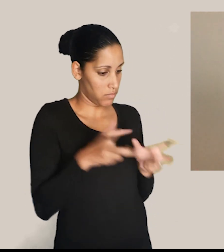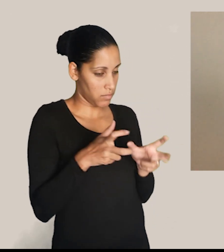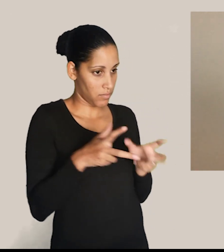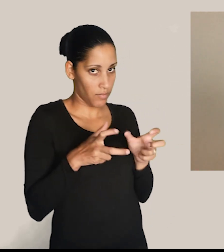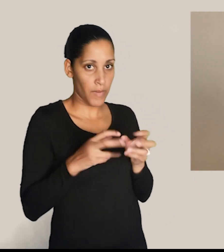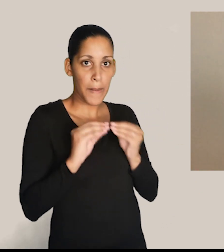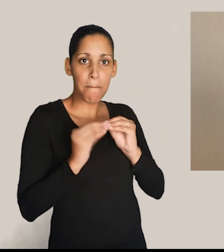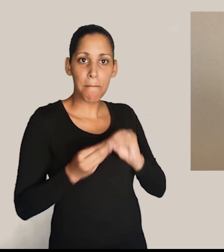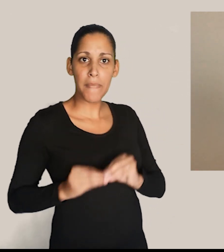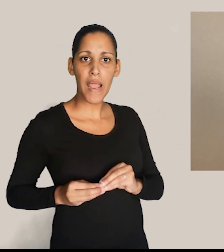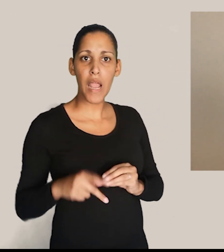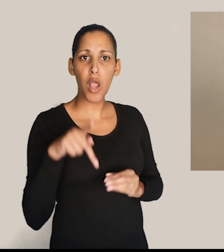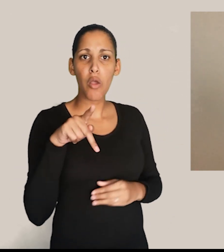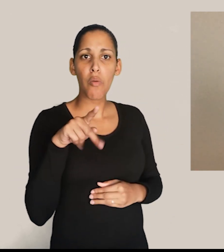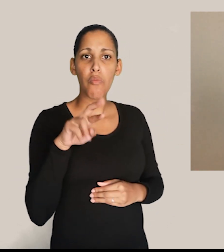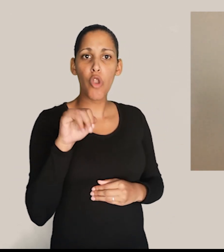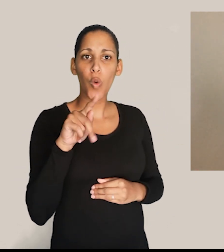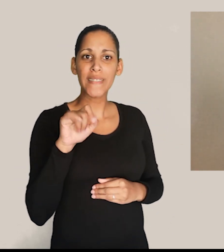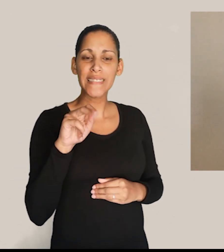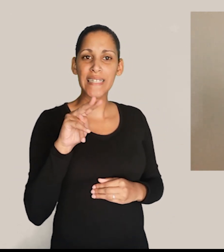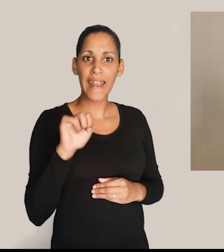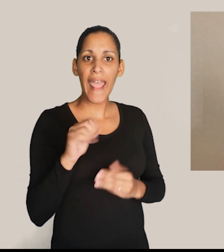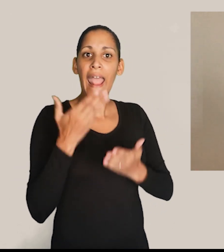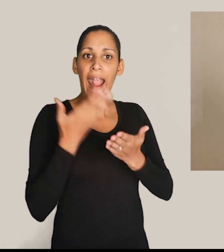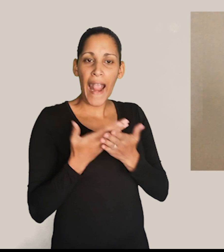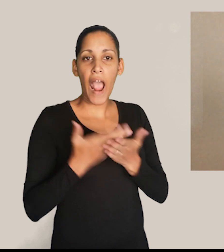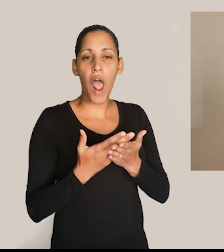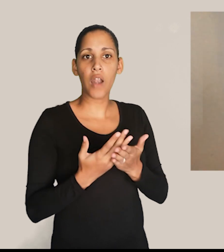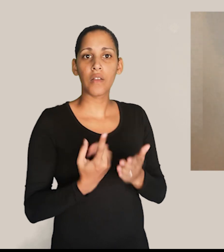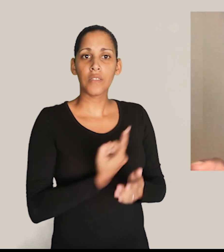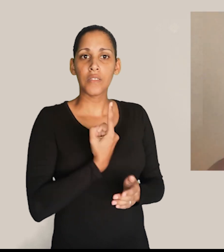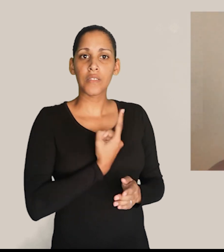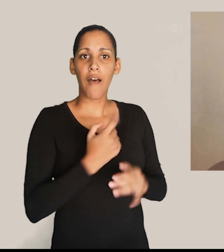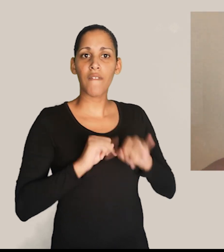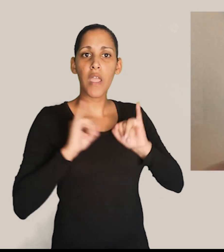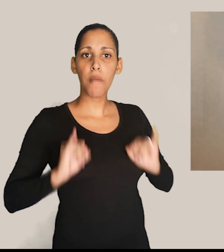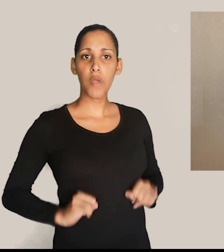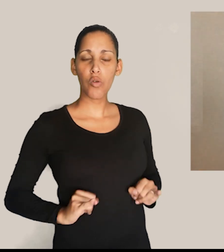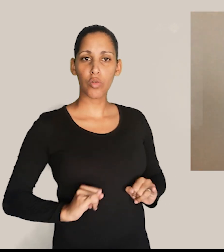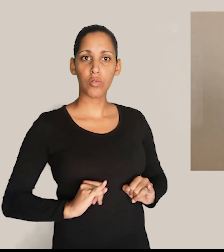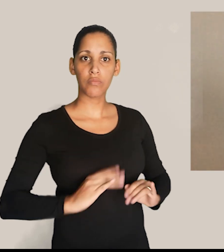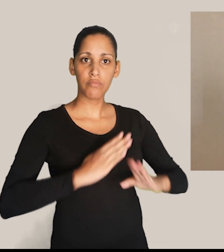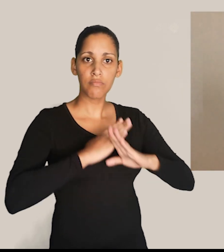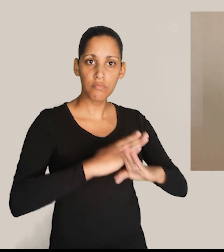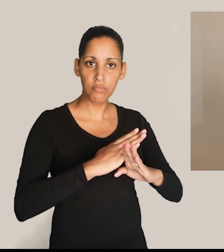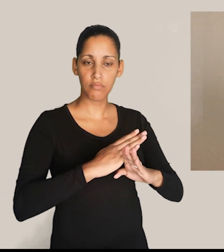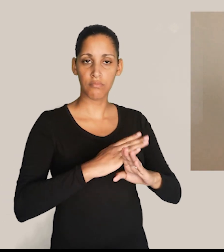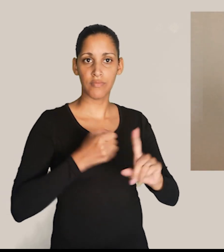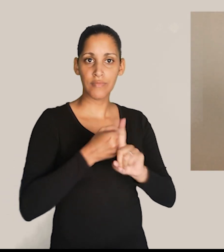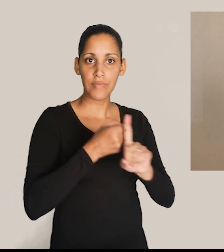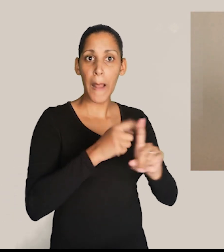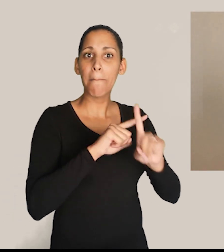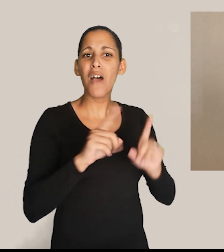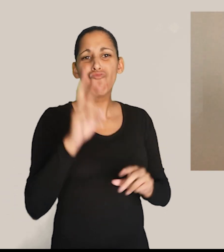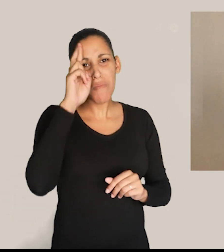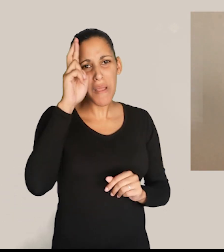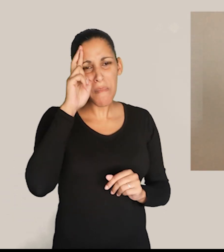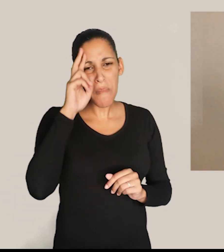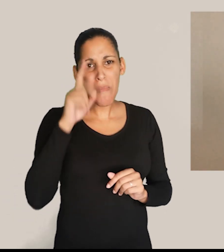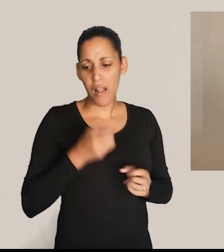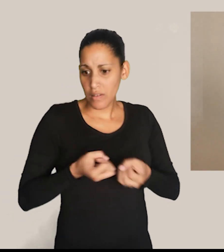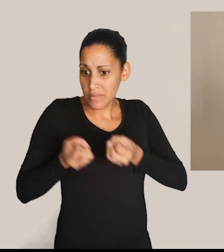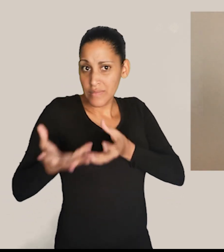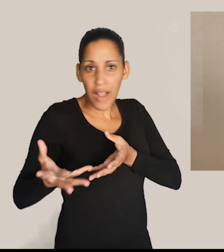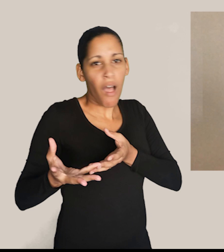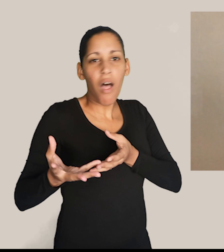COVID-19 proteins is administered, it does just that and is translated into proteins designed to elicit